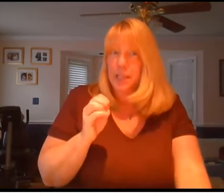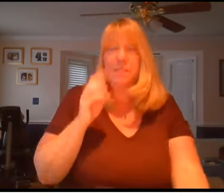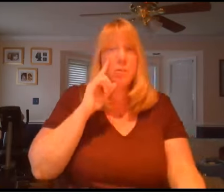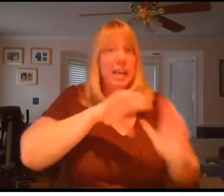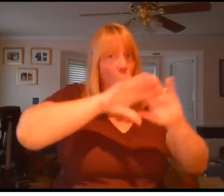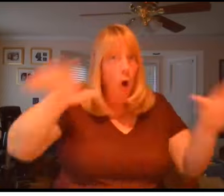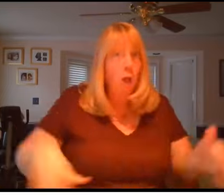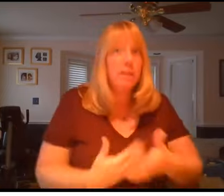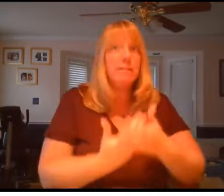it was 6.